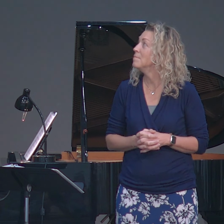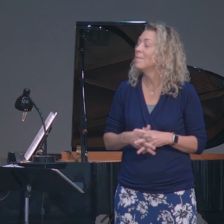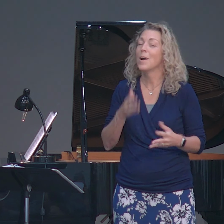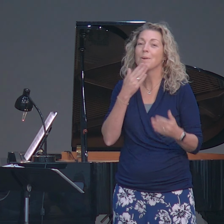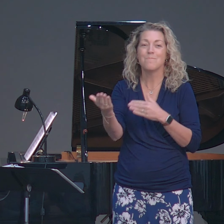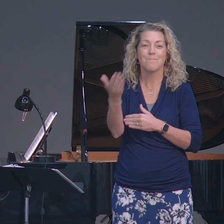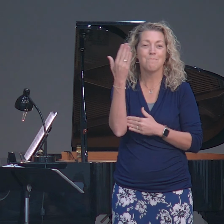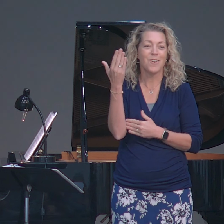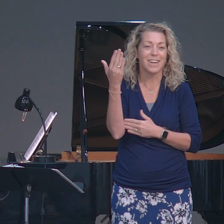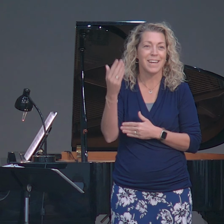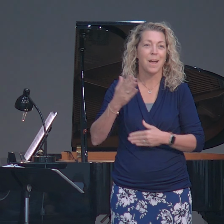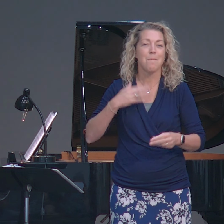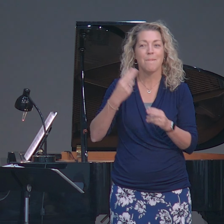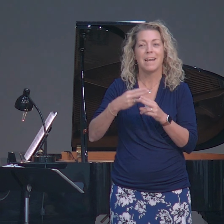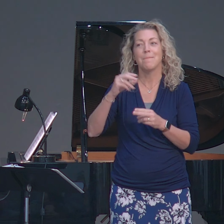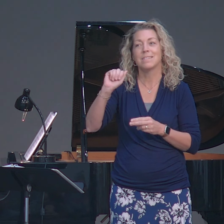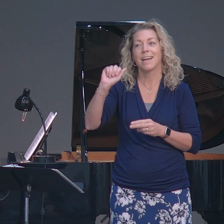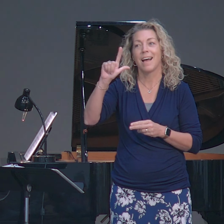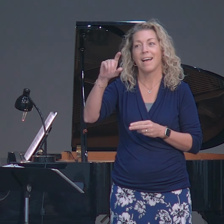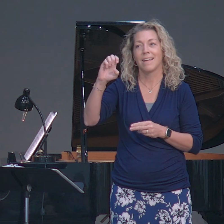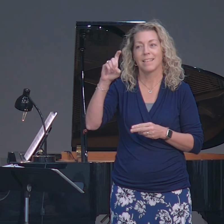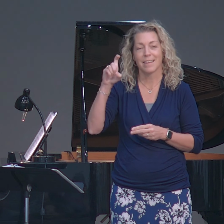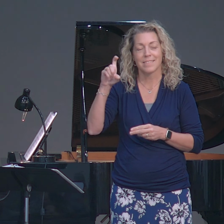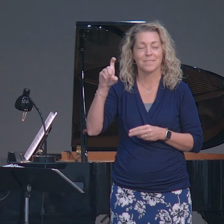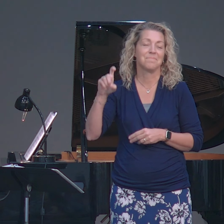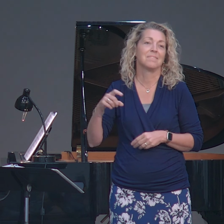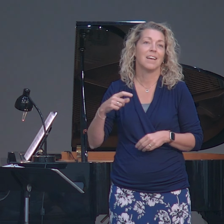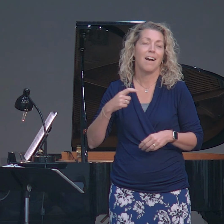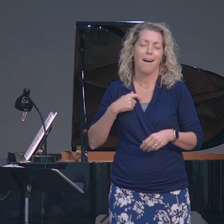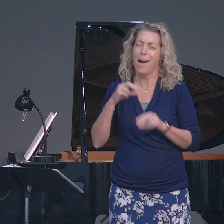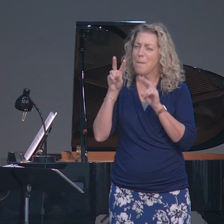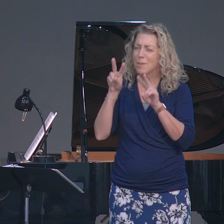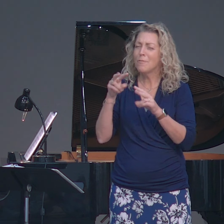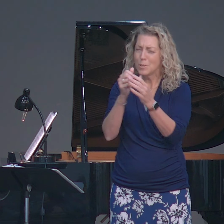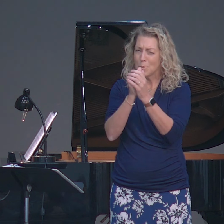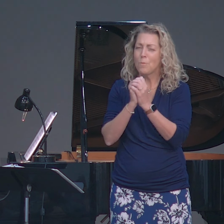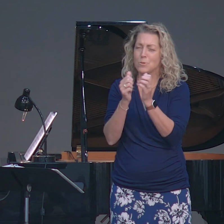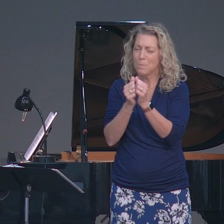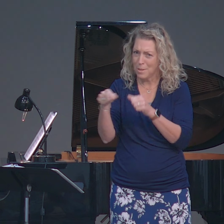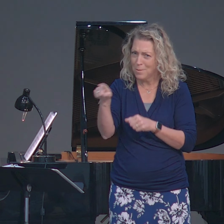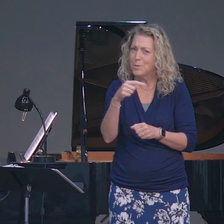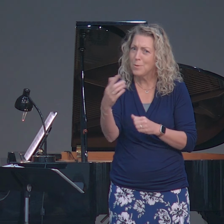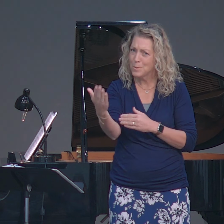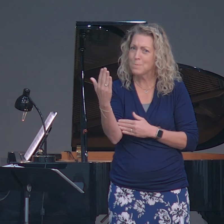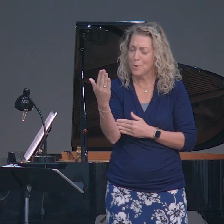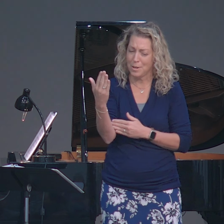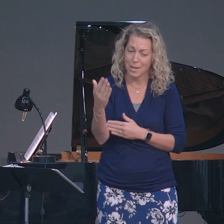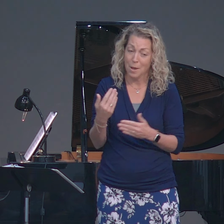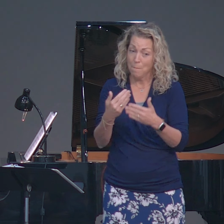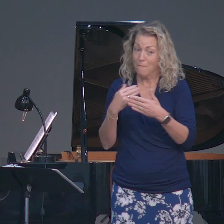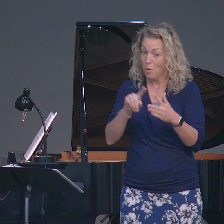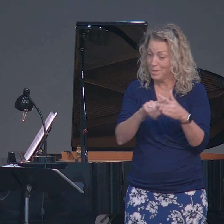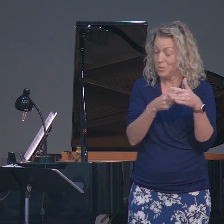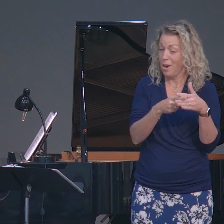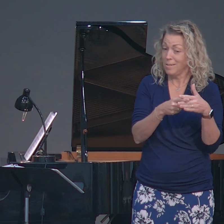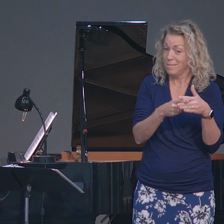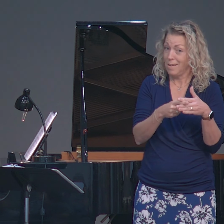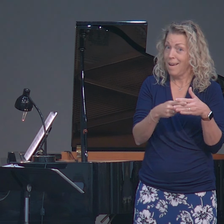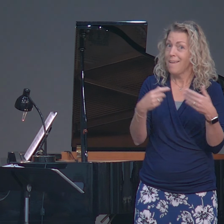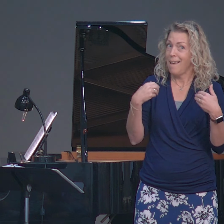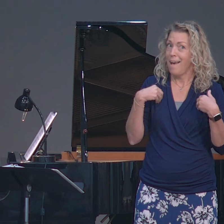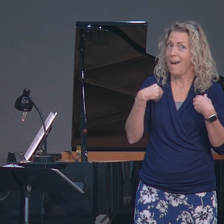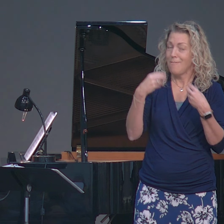Good morning, Countryside. My name is Pastor Alex Lynch. I'm looking forward to worshiping with you today. Before our service begins, I have a